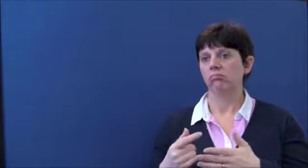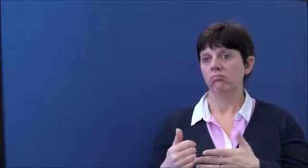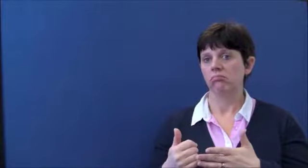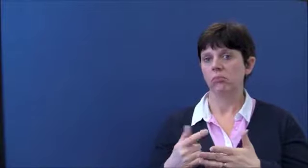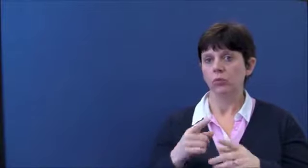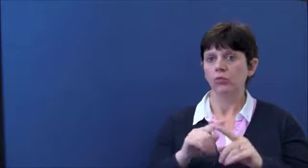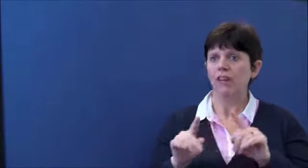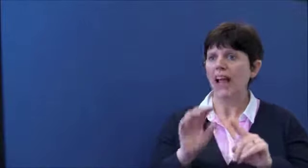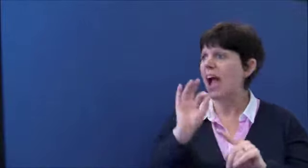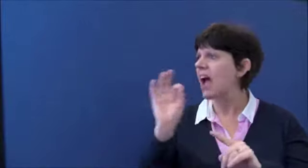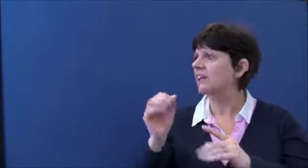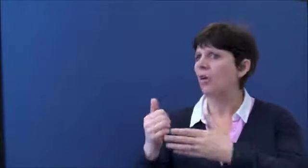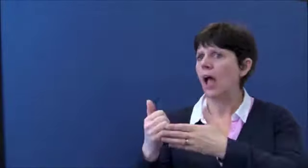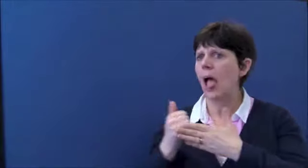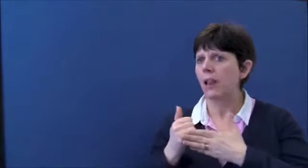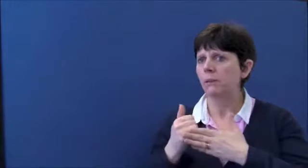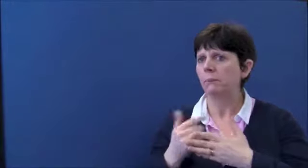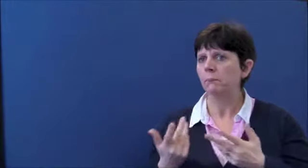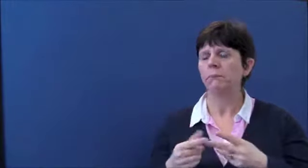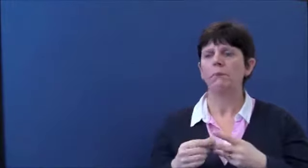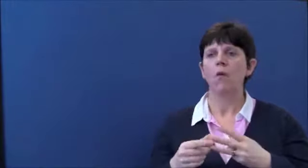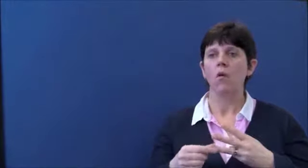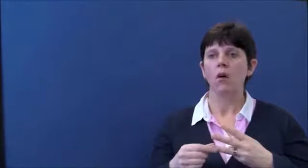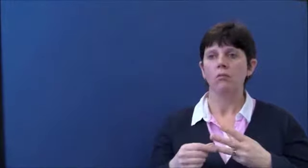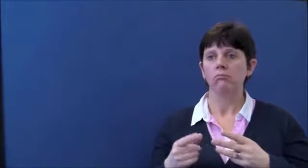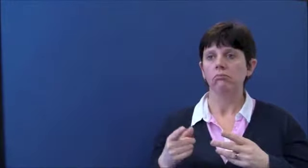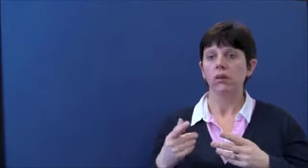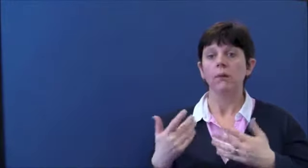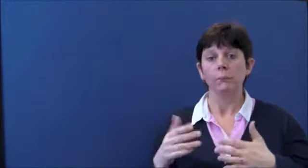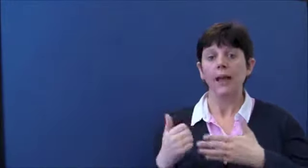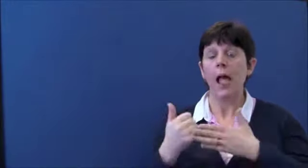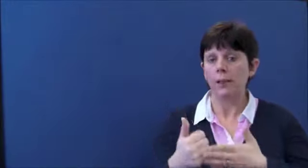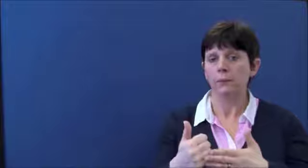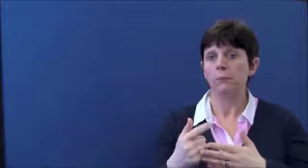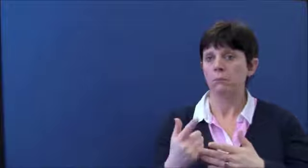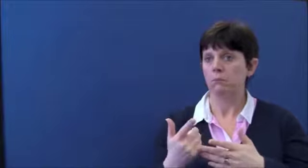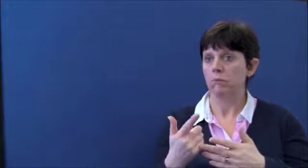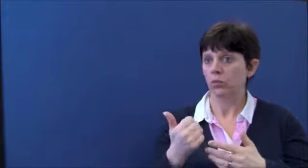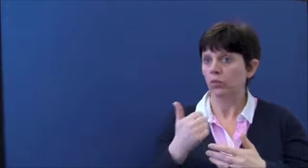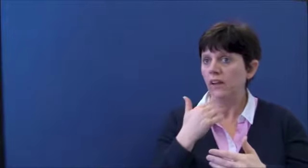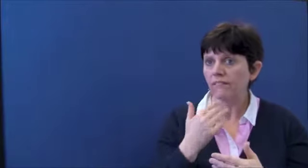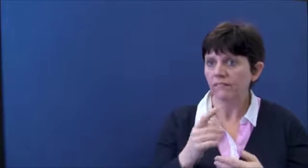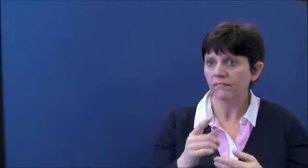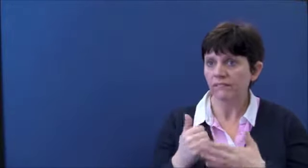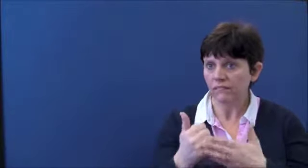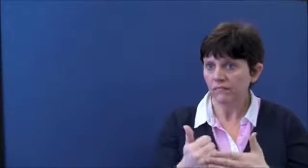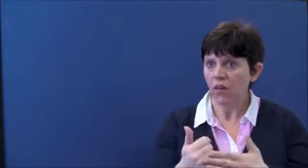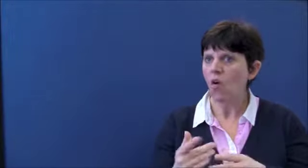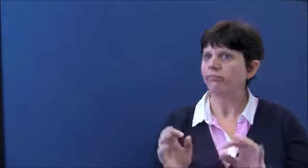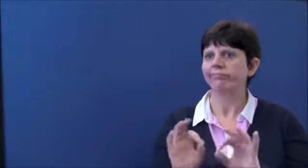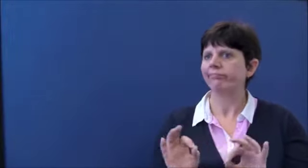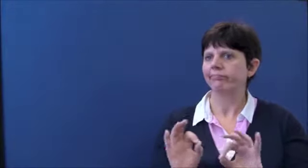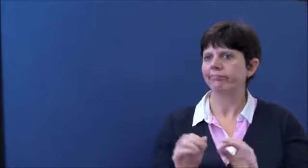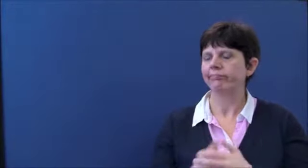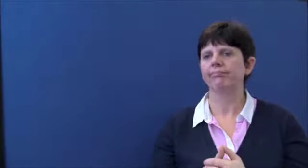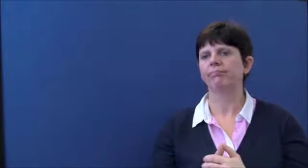If they got any support, did they think it was helpful or not? It's important to remember that people working for the police, in health and social work,